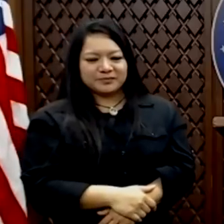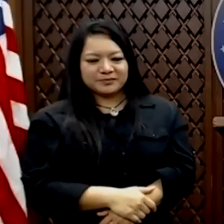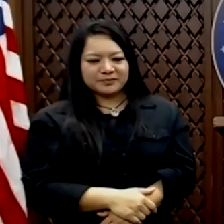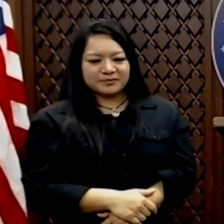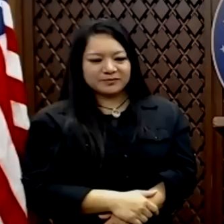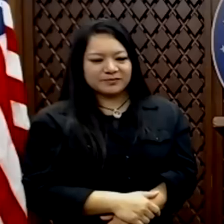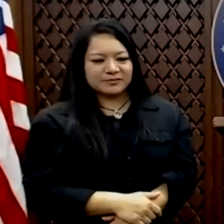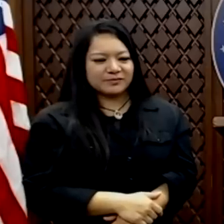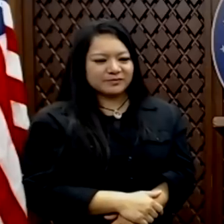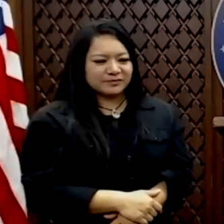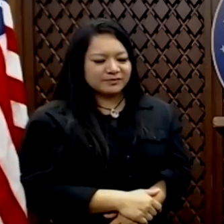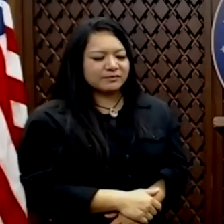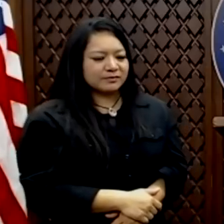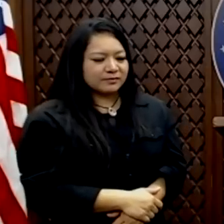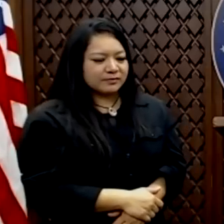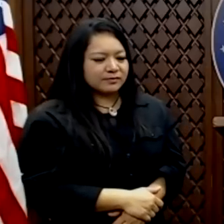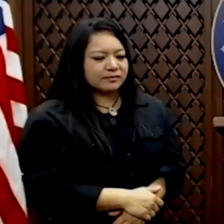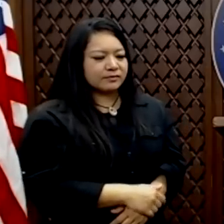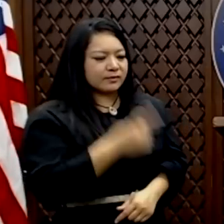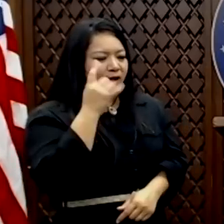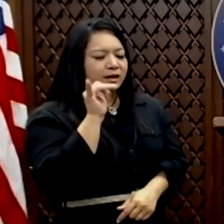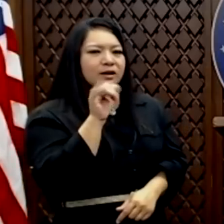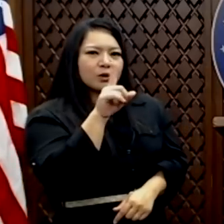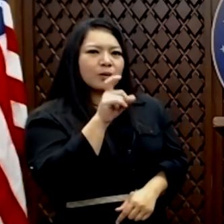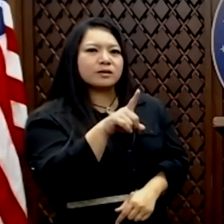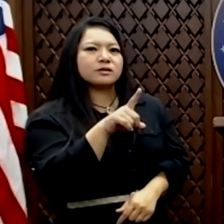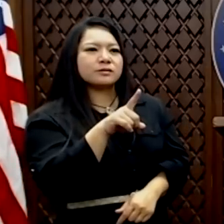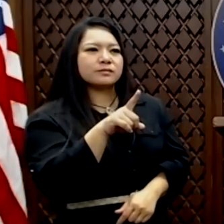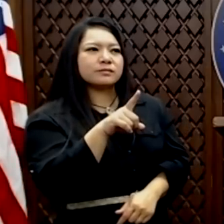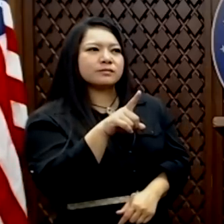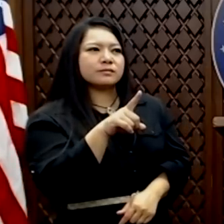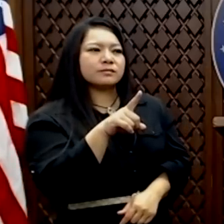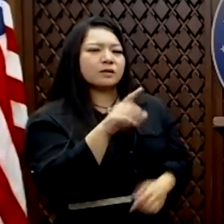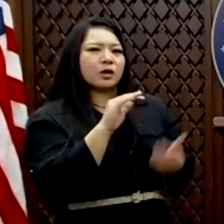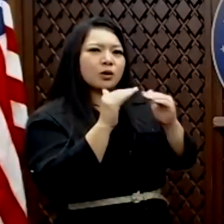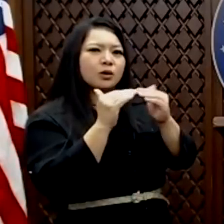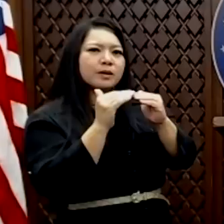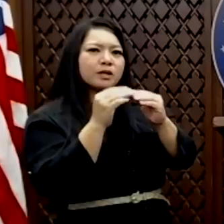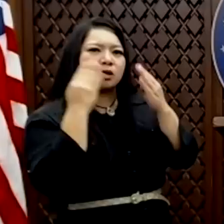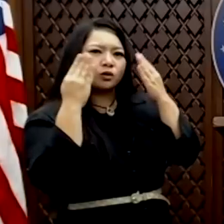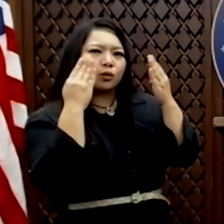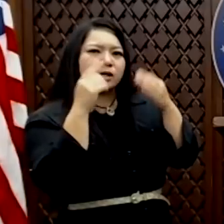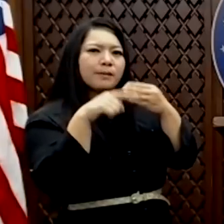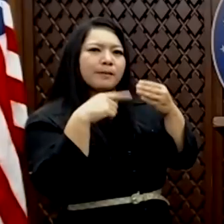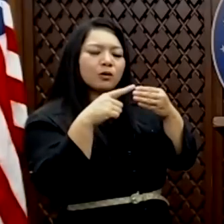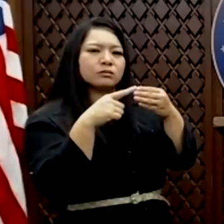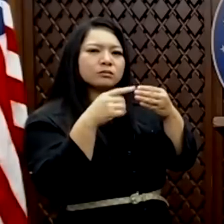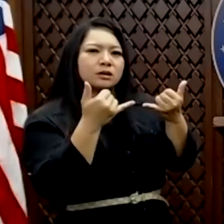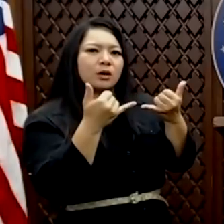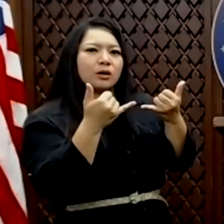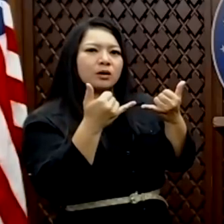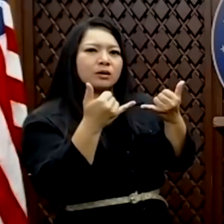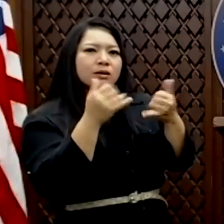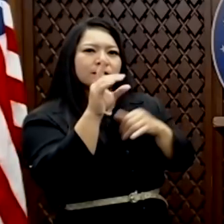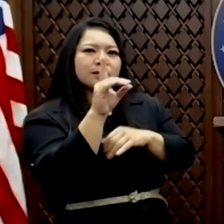I think that the question was the community is worried about there being declared